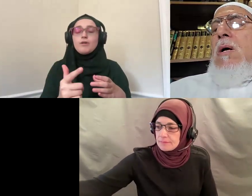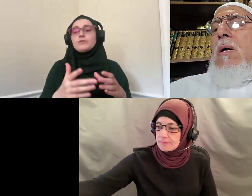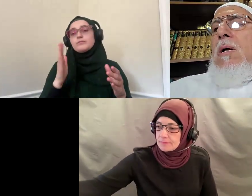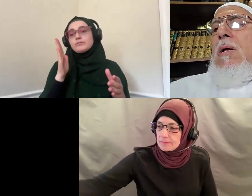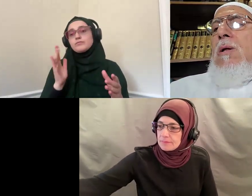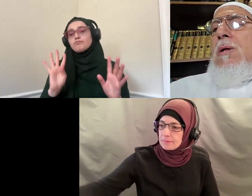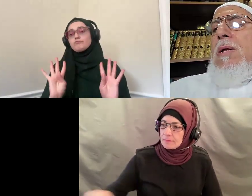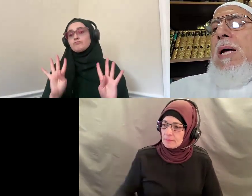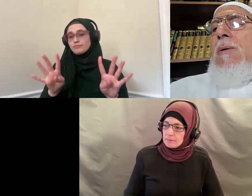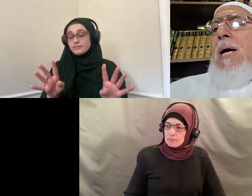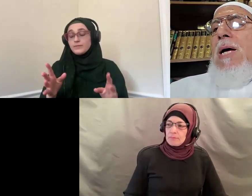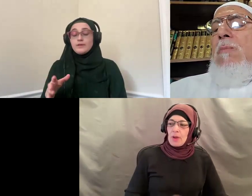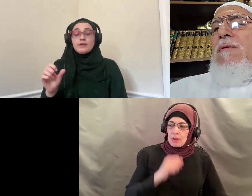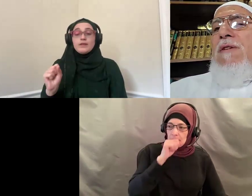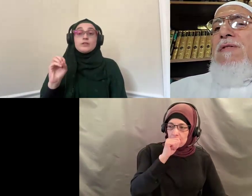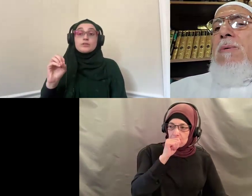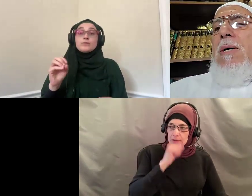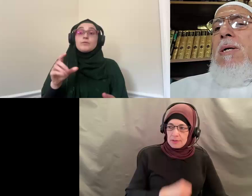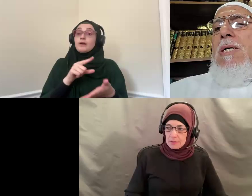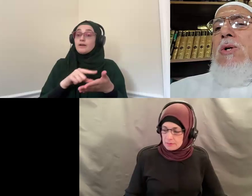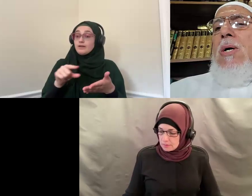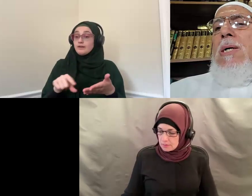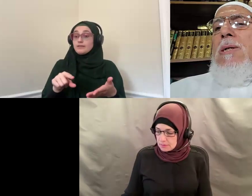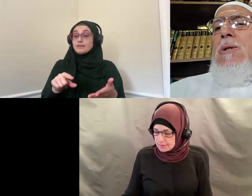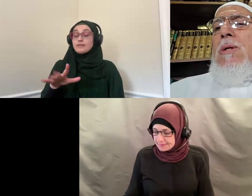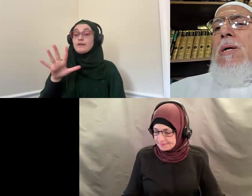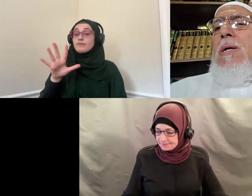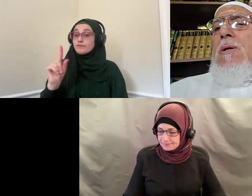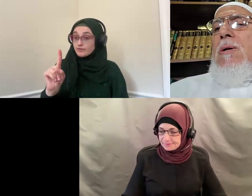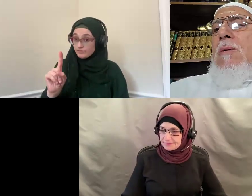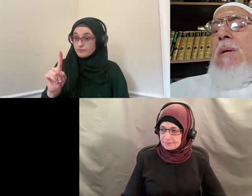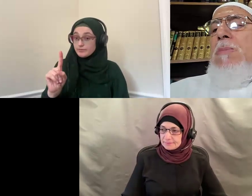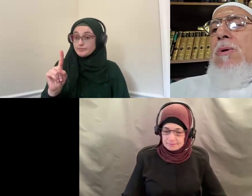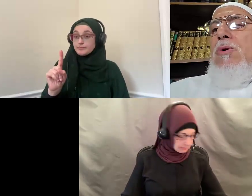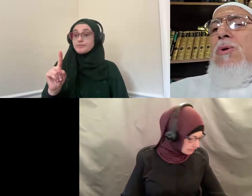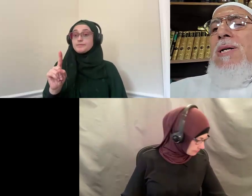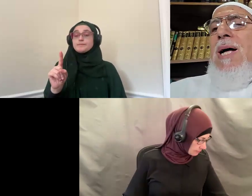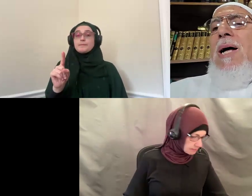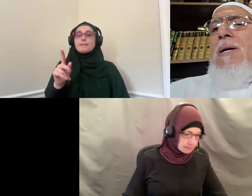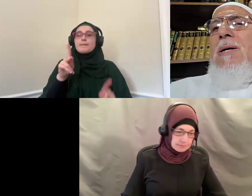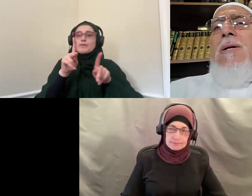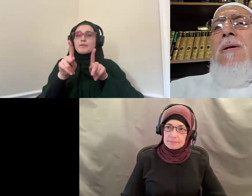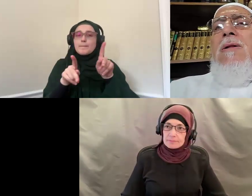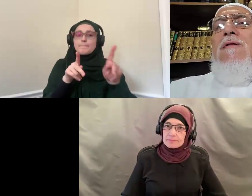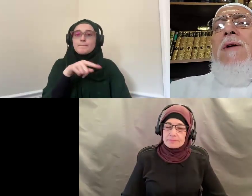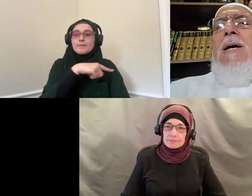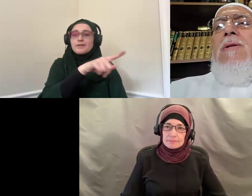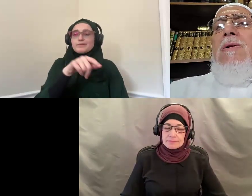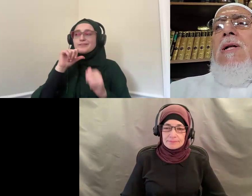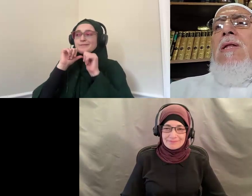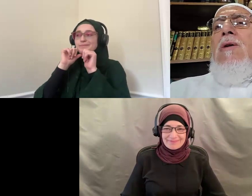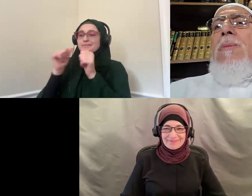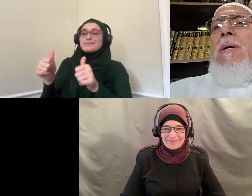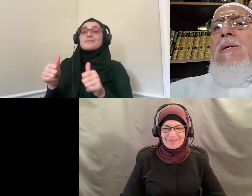So now ayah number 51 is talking to the people who deny the